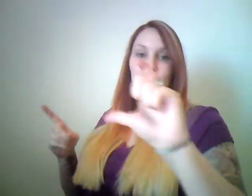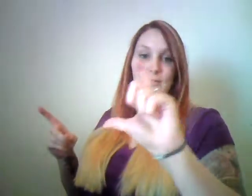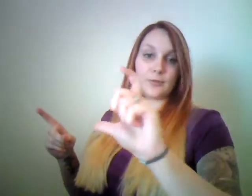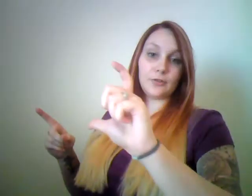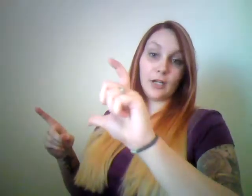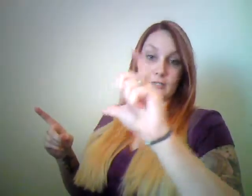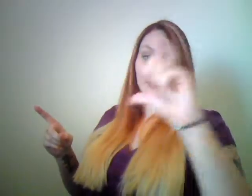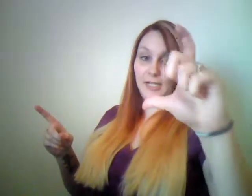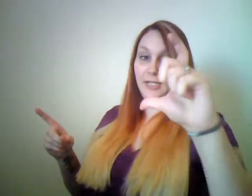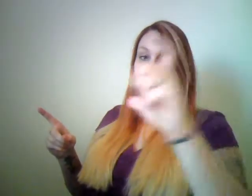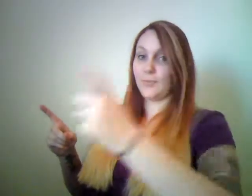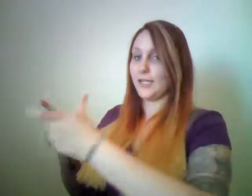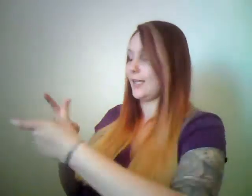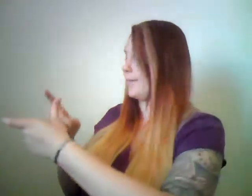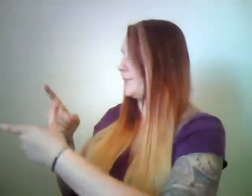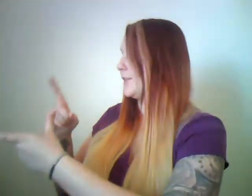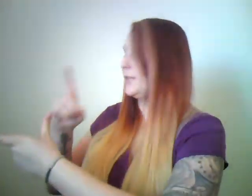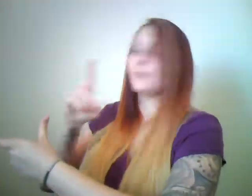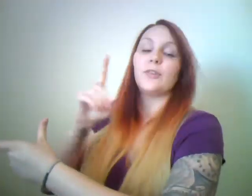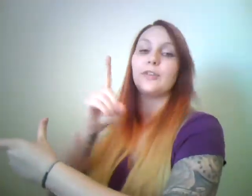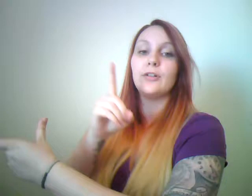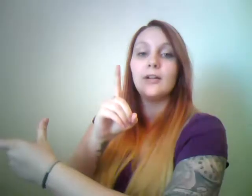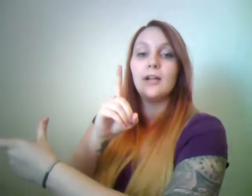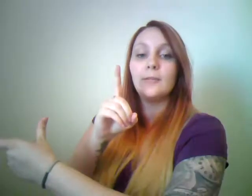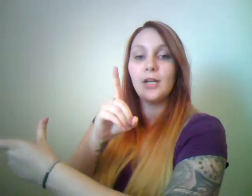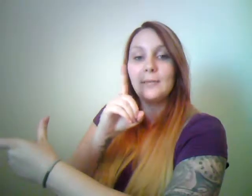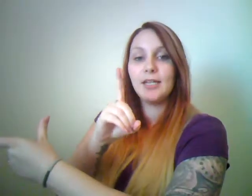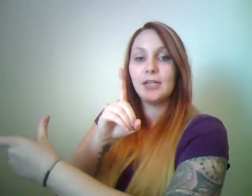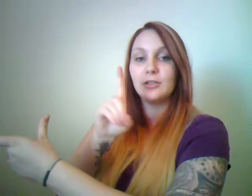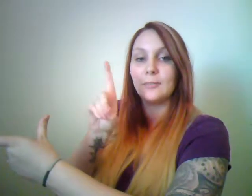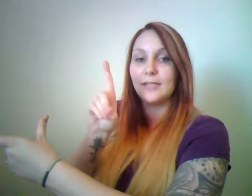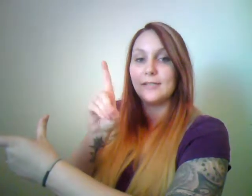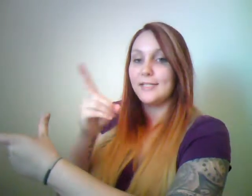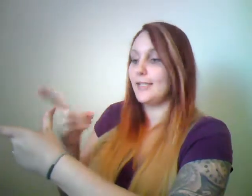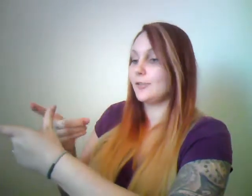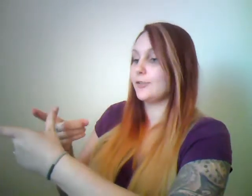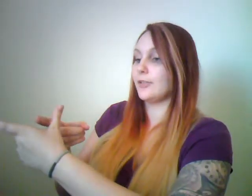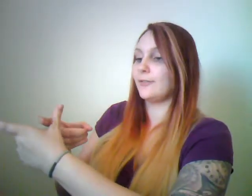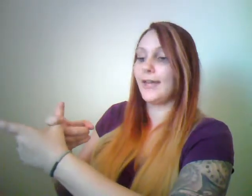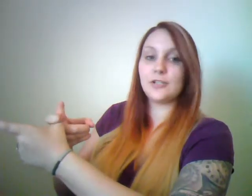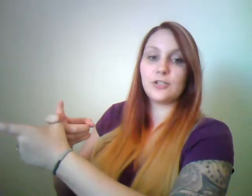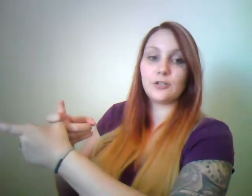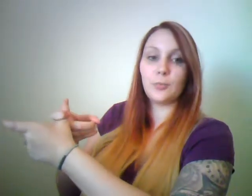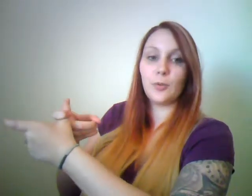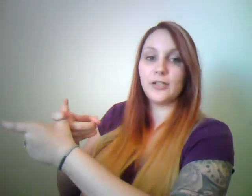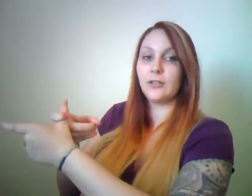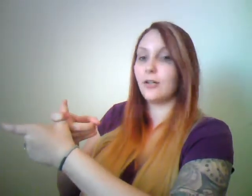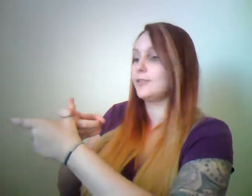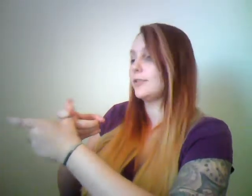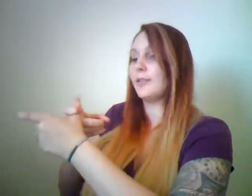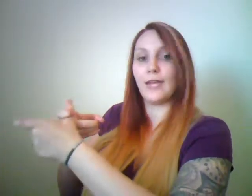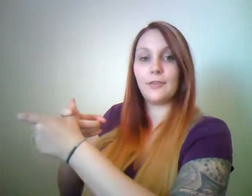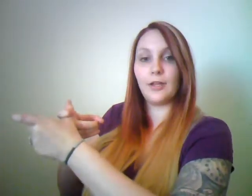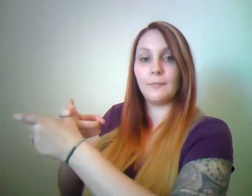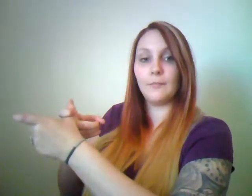with your non-dominant hand, you're making that. With your dominant hand, you're going to make a D, and you're going to latch your pointer onto that thumb,